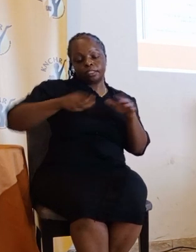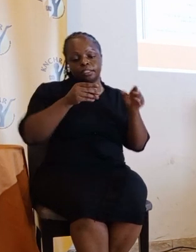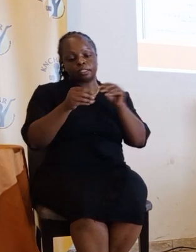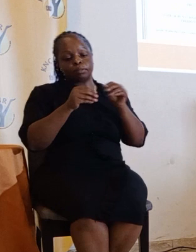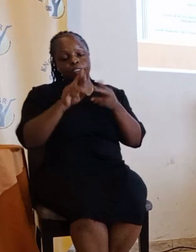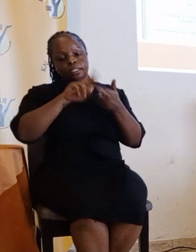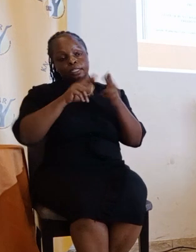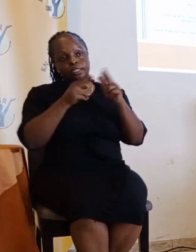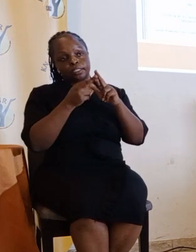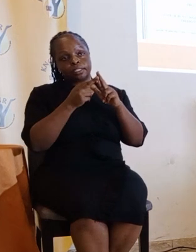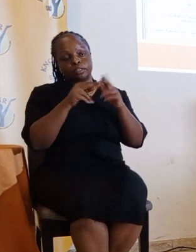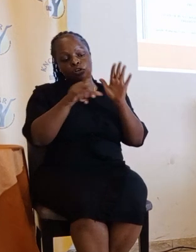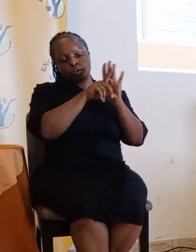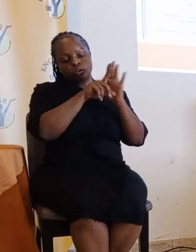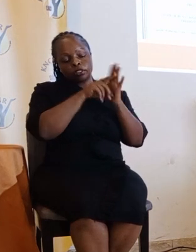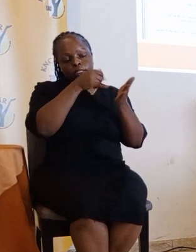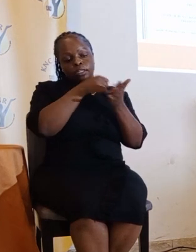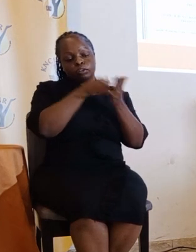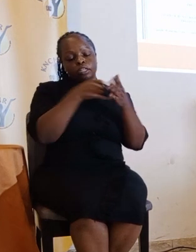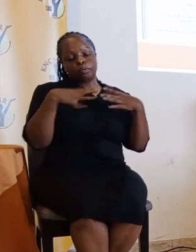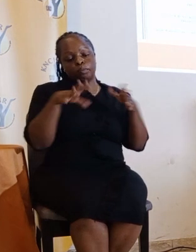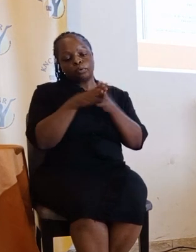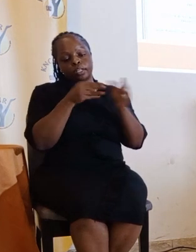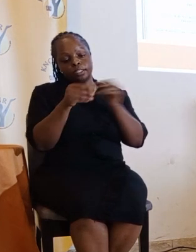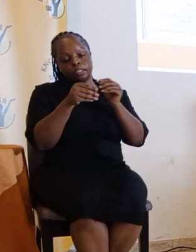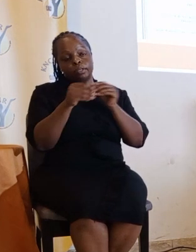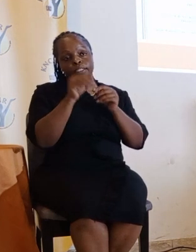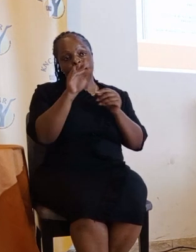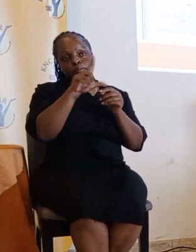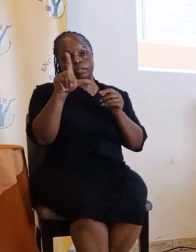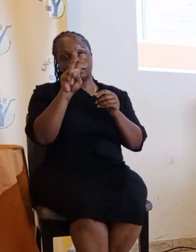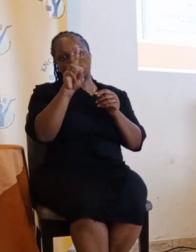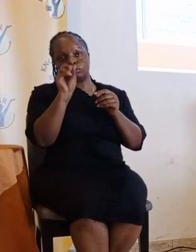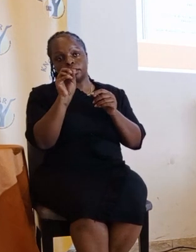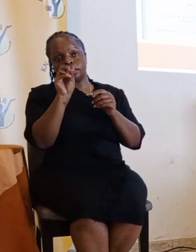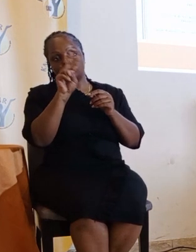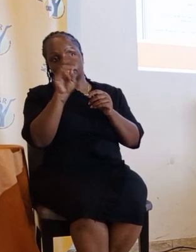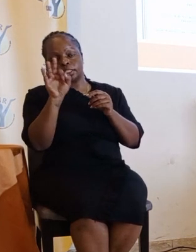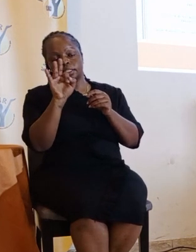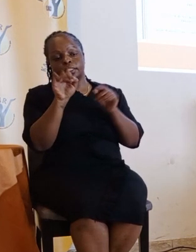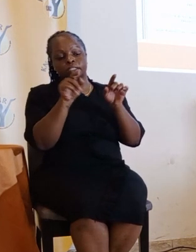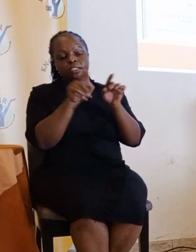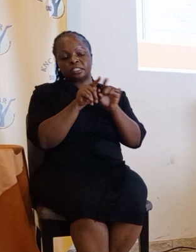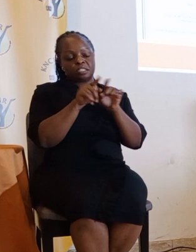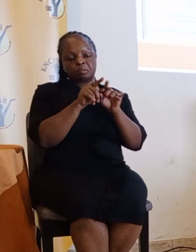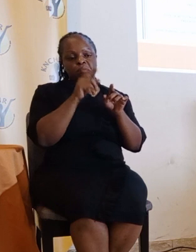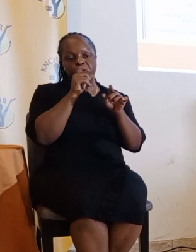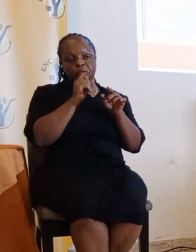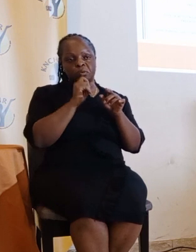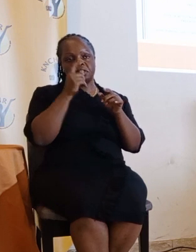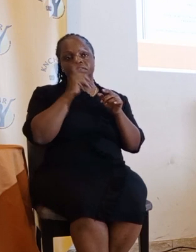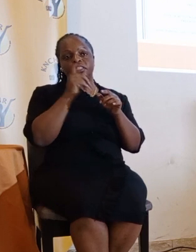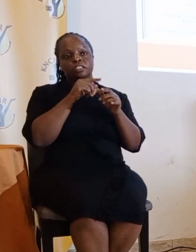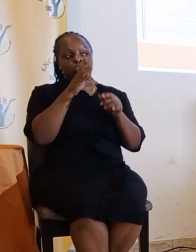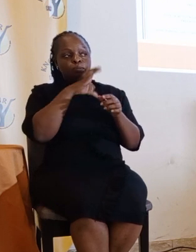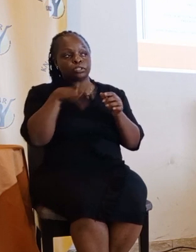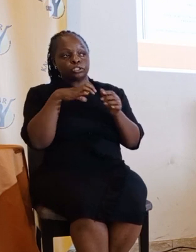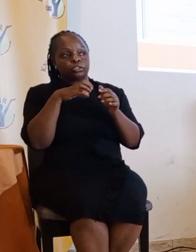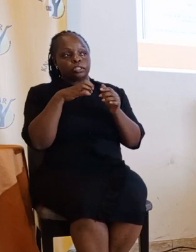laws, including Persons with Disabilities Bill 2023. These are long overdue. The Commission